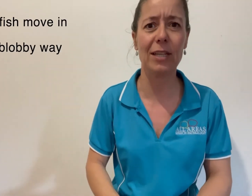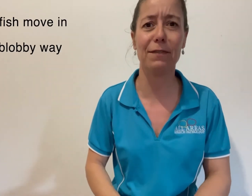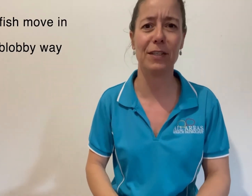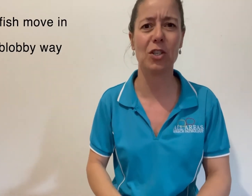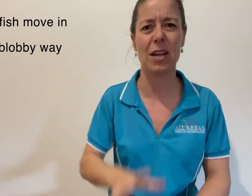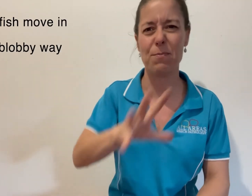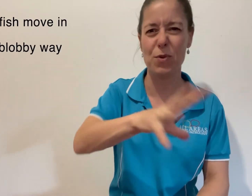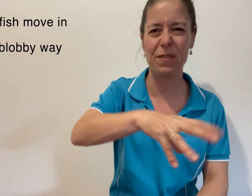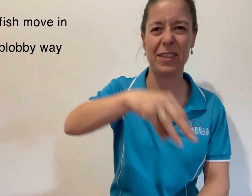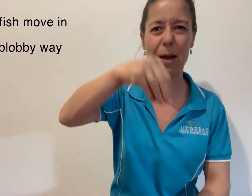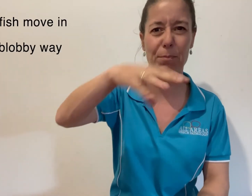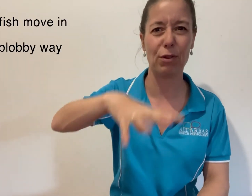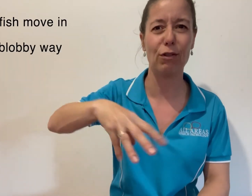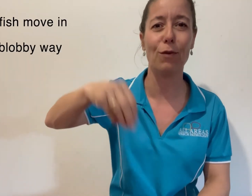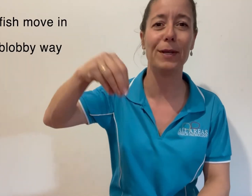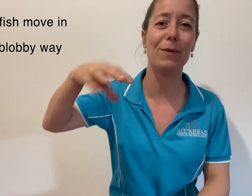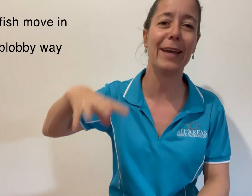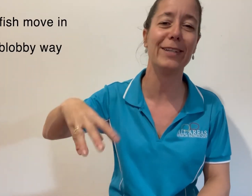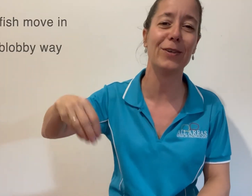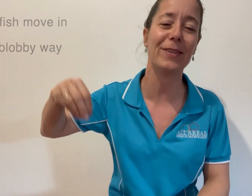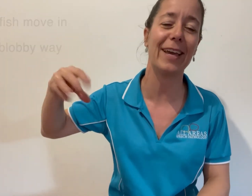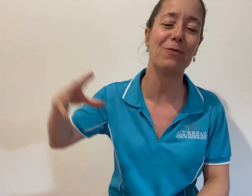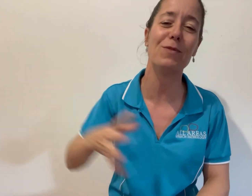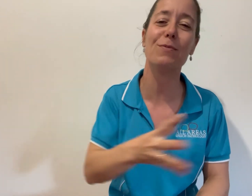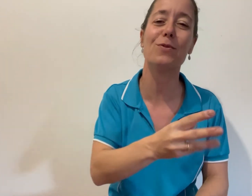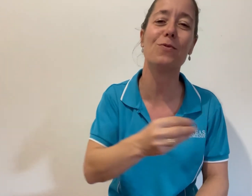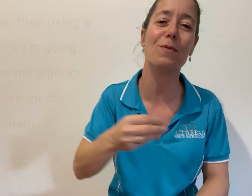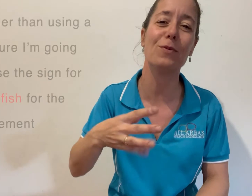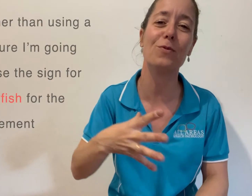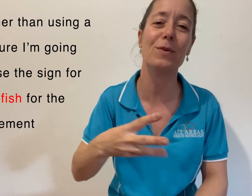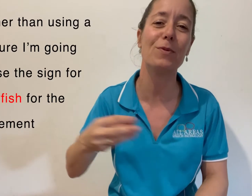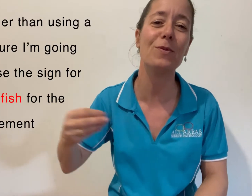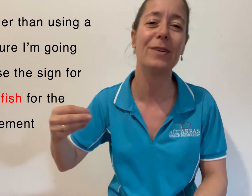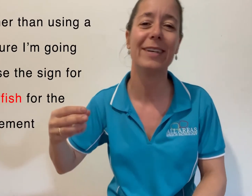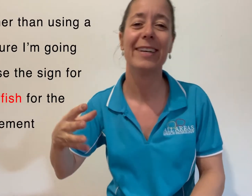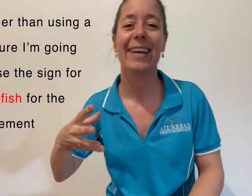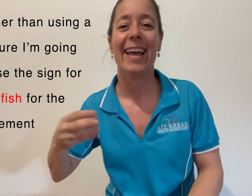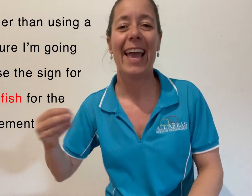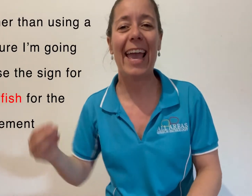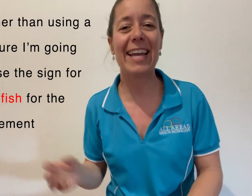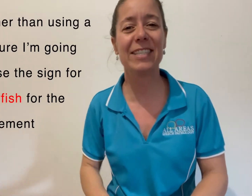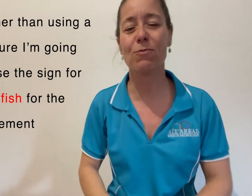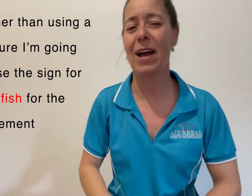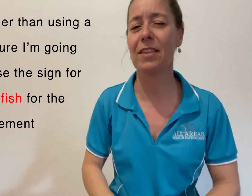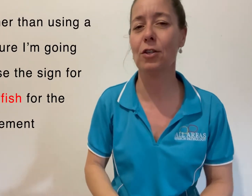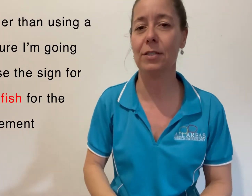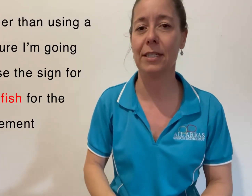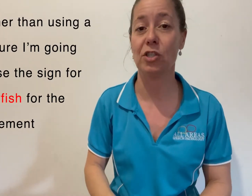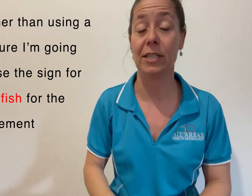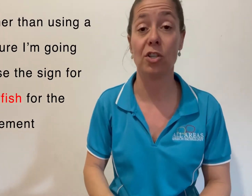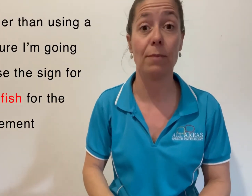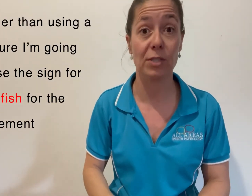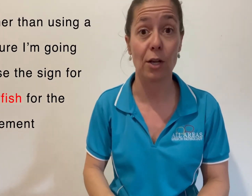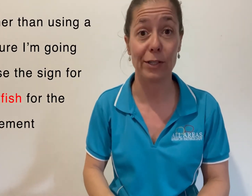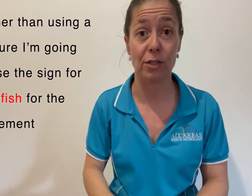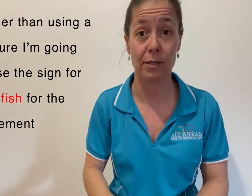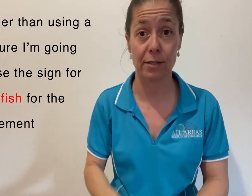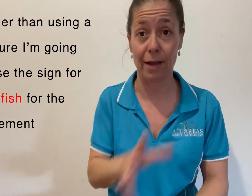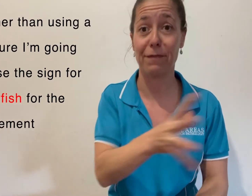jellyfish kind of move in that blobby way, don't they? Wibble, wobble, wibble. And rather than using a gesture, I'm just going to use the sign for that